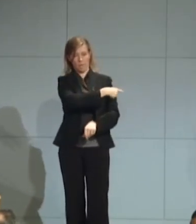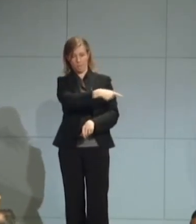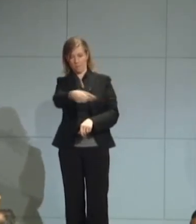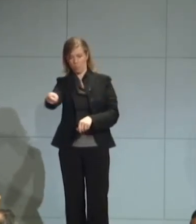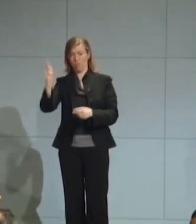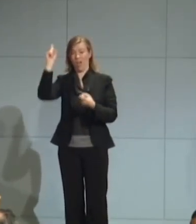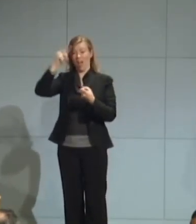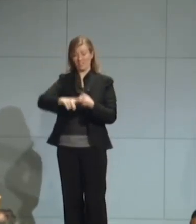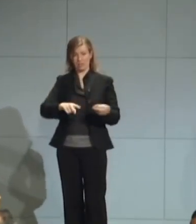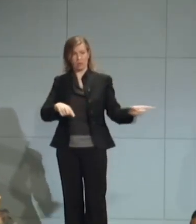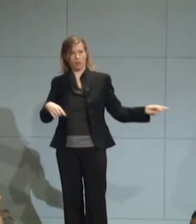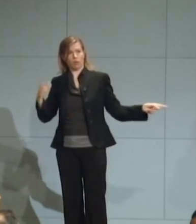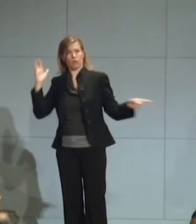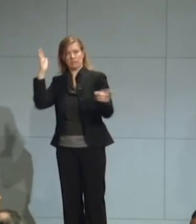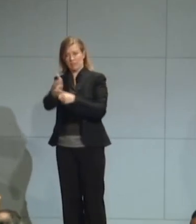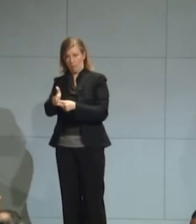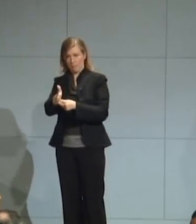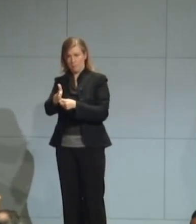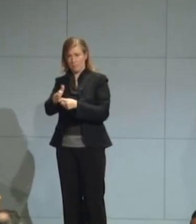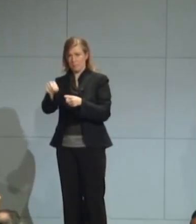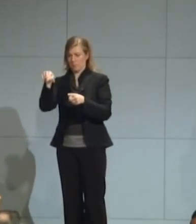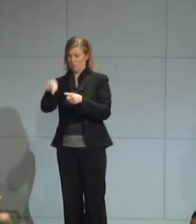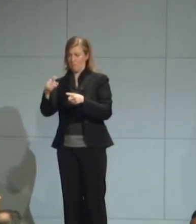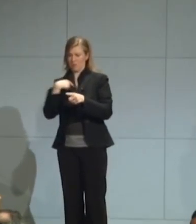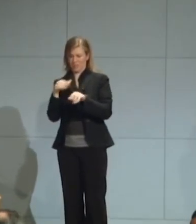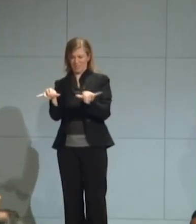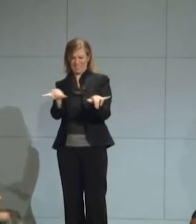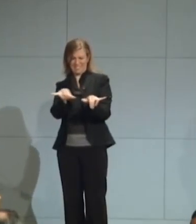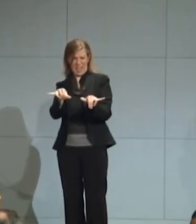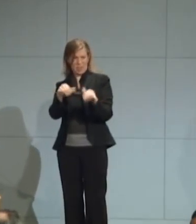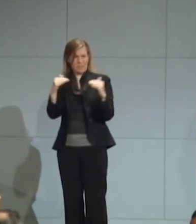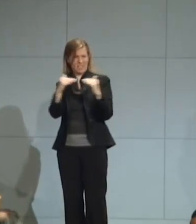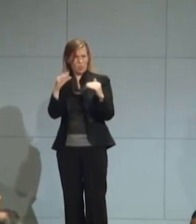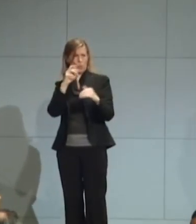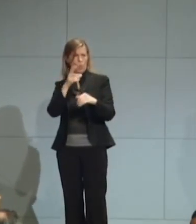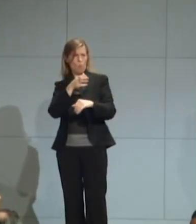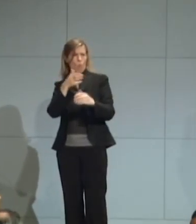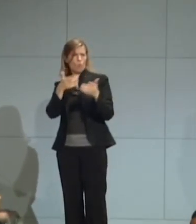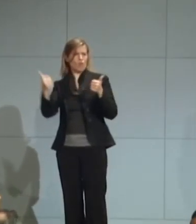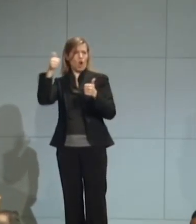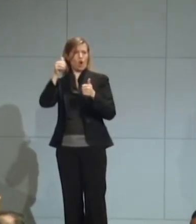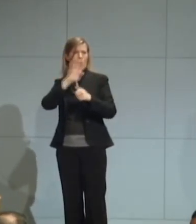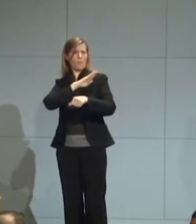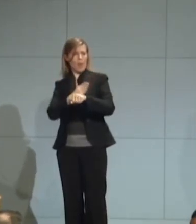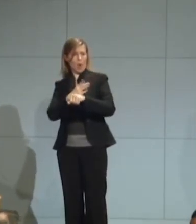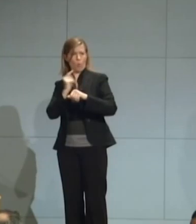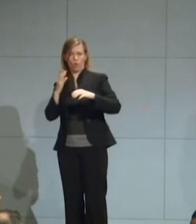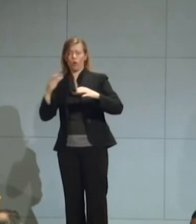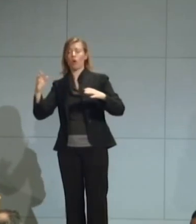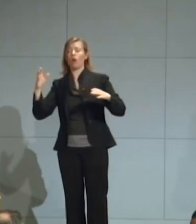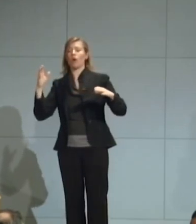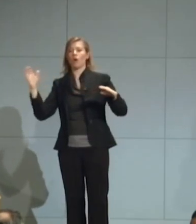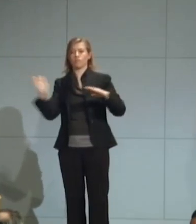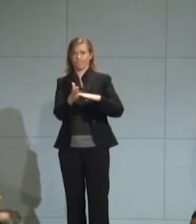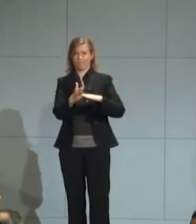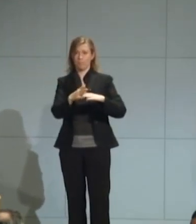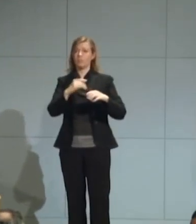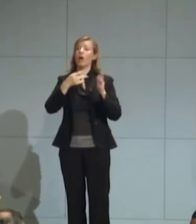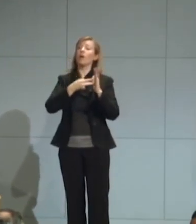no longer there just because a woman had been elected. So too, women have been elected as the head of state